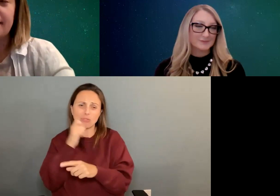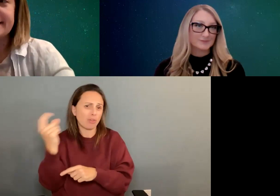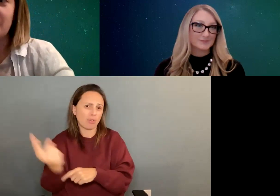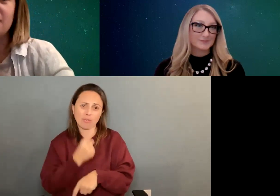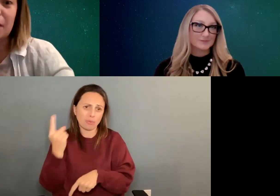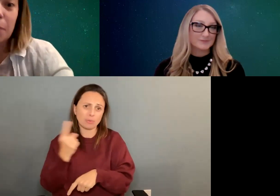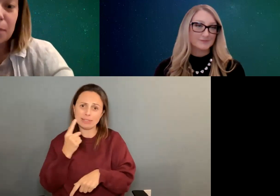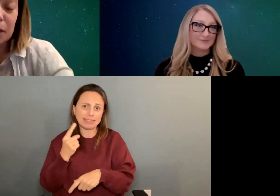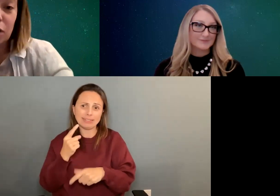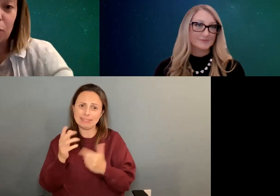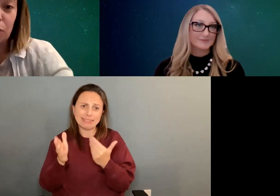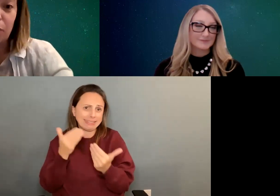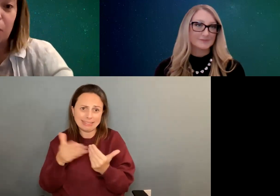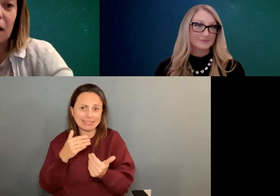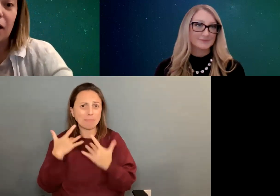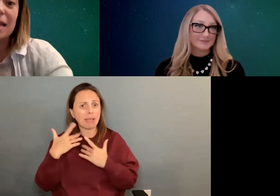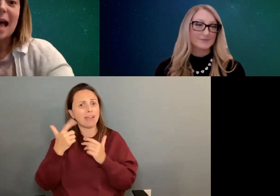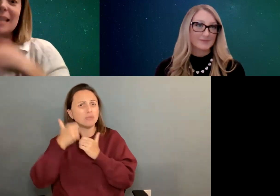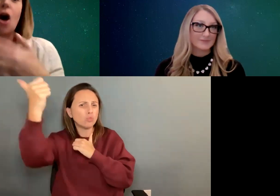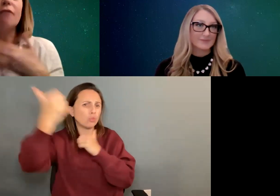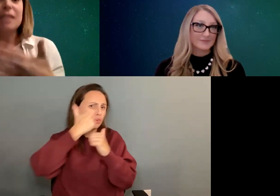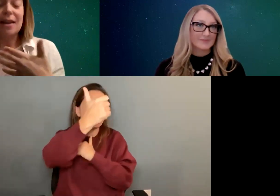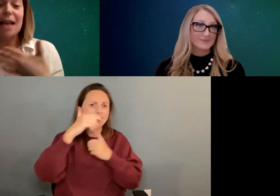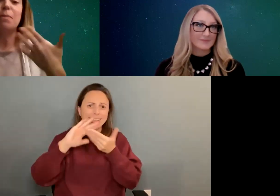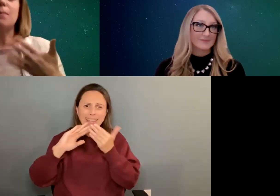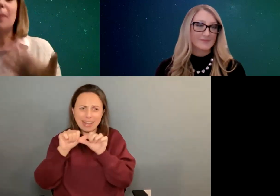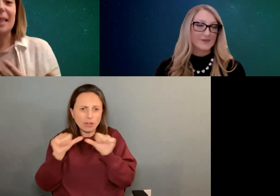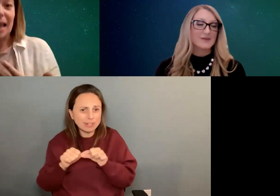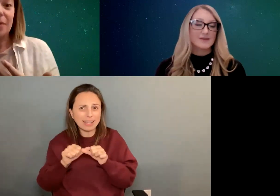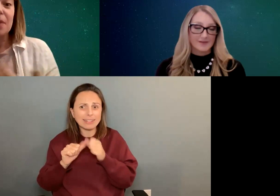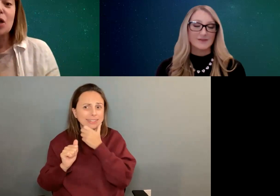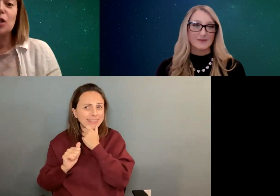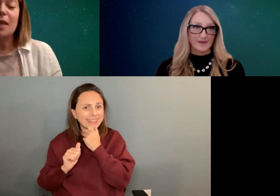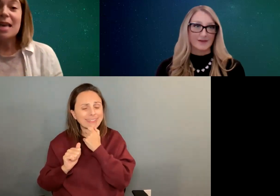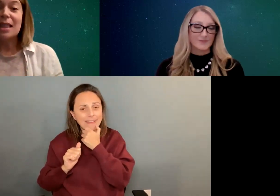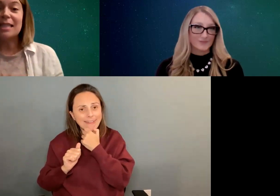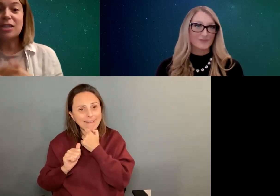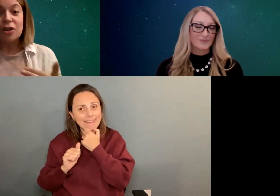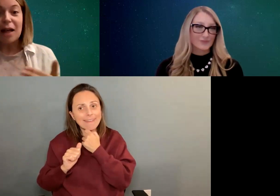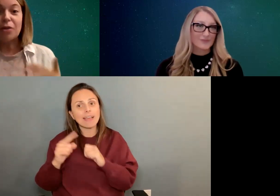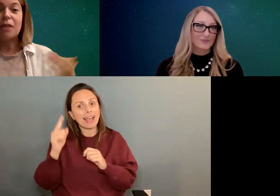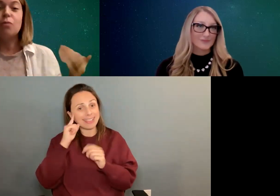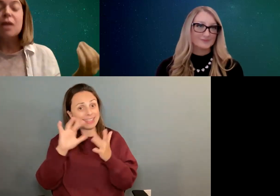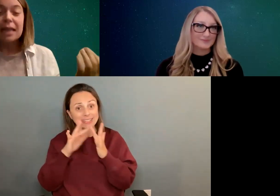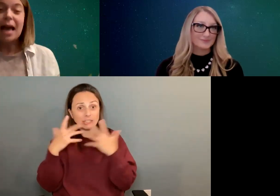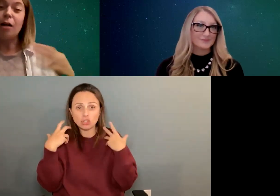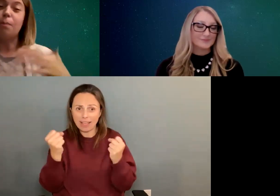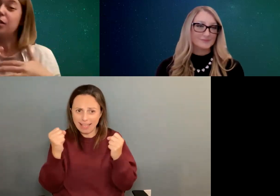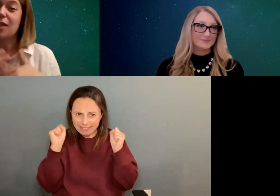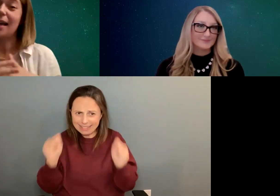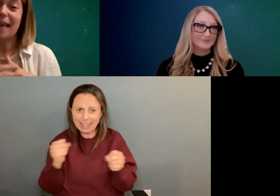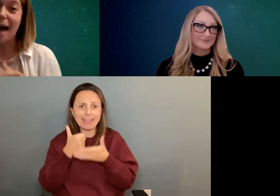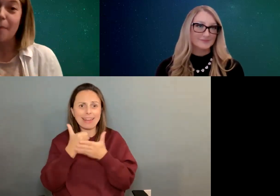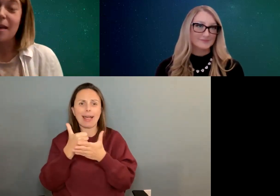always available, especially in rural and remote areas, as often as people might like. Yeah. So I think that digital health can really